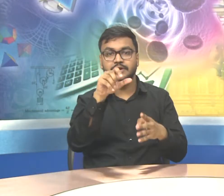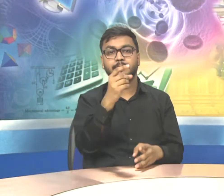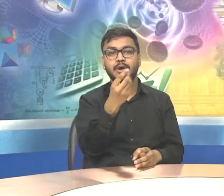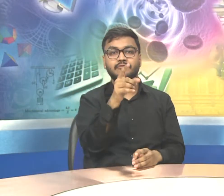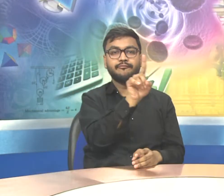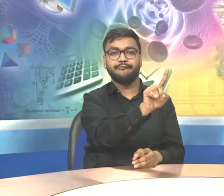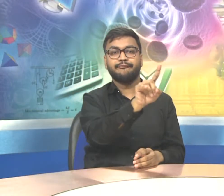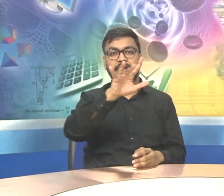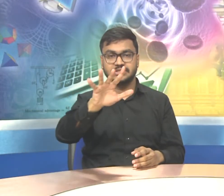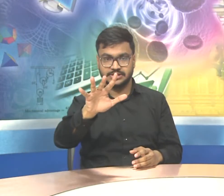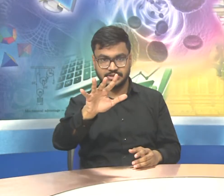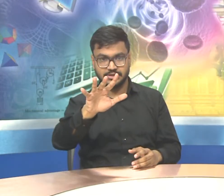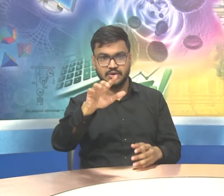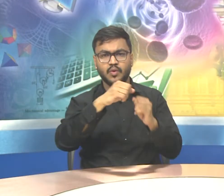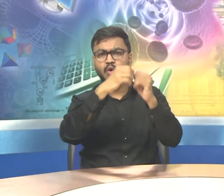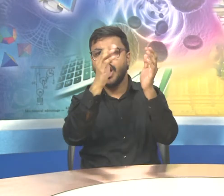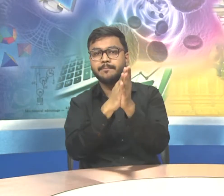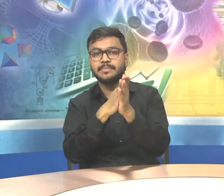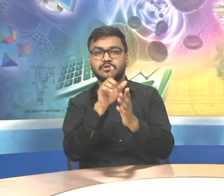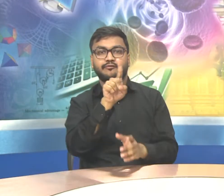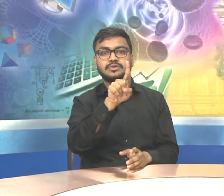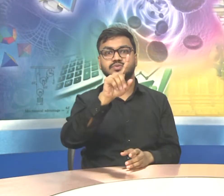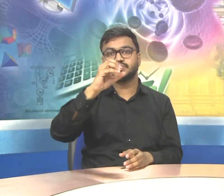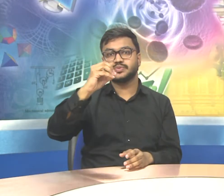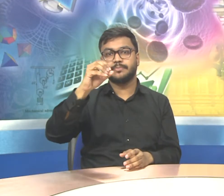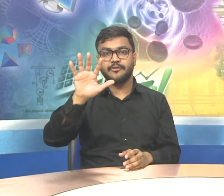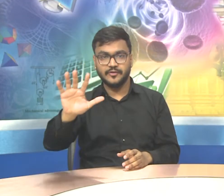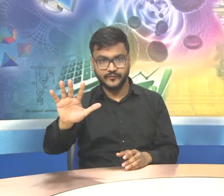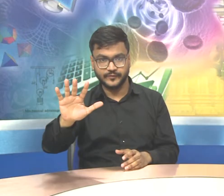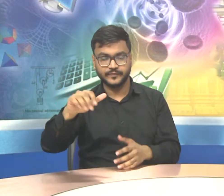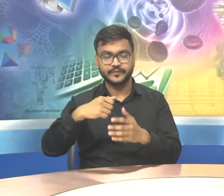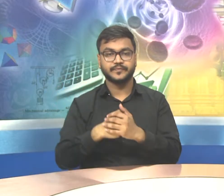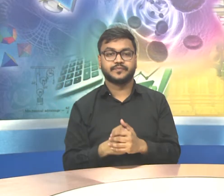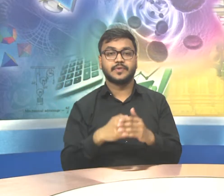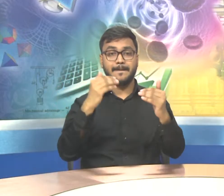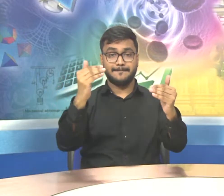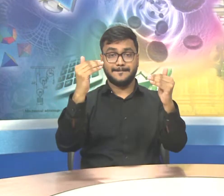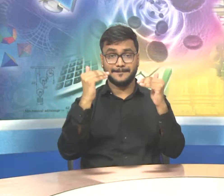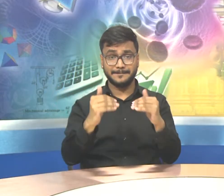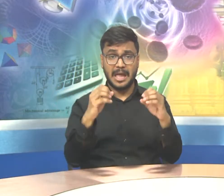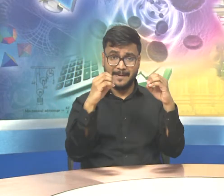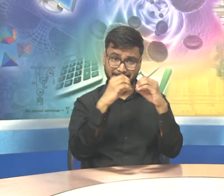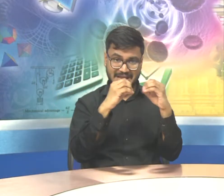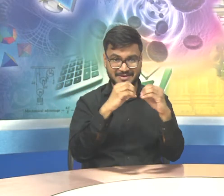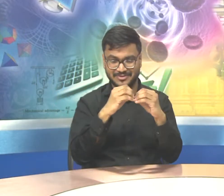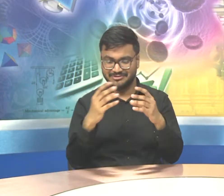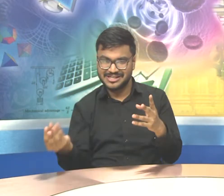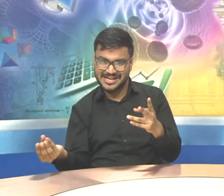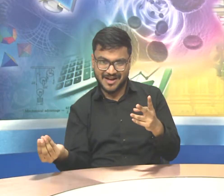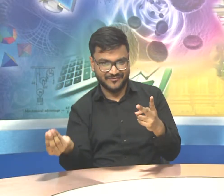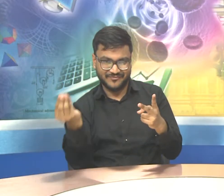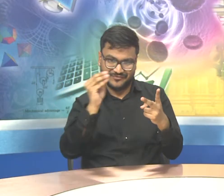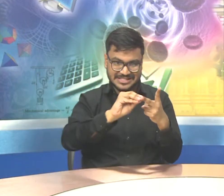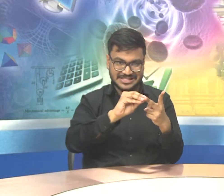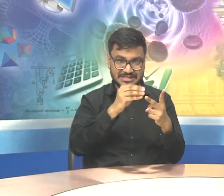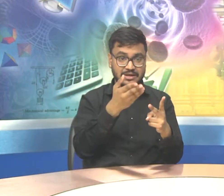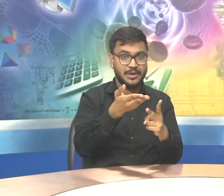A, previous it has 90 and plus 15, it becomes 105. And